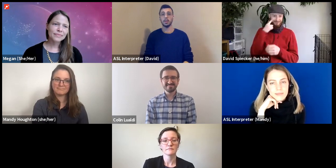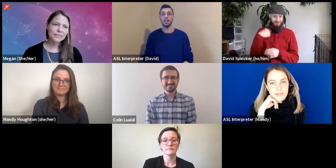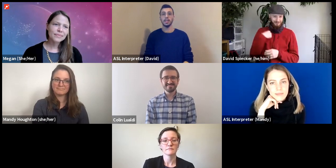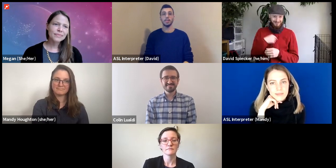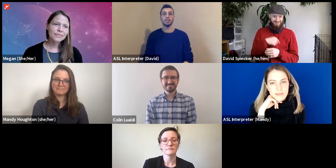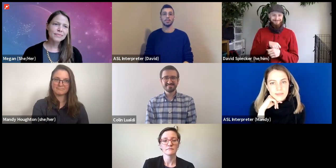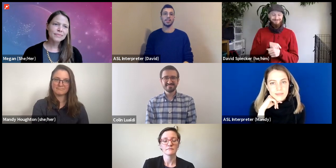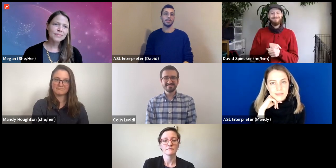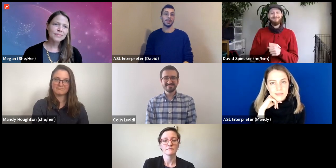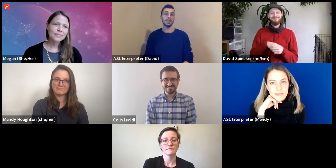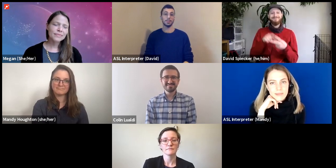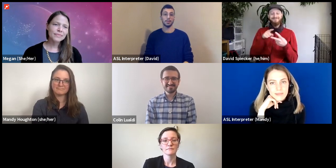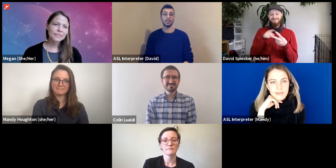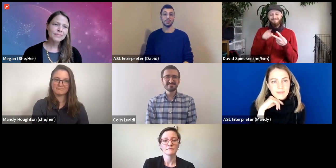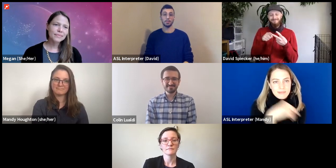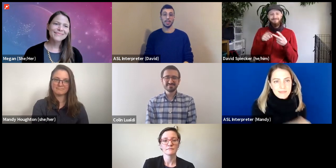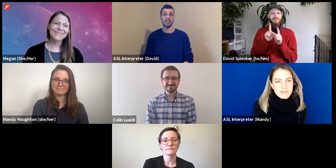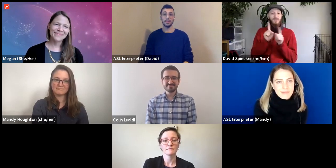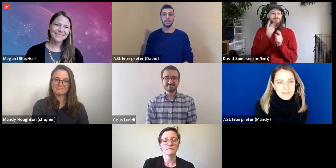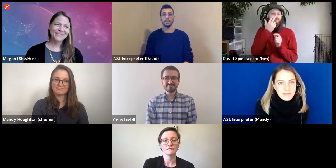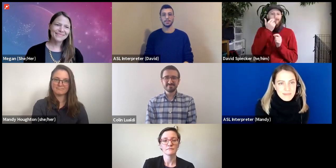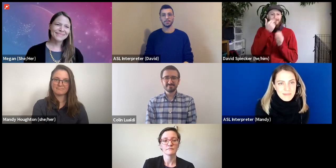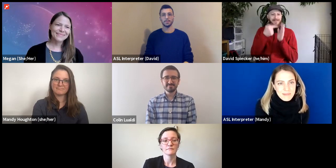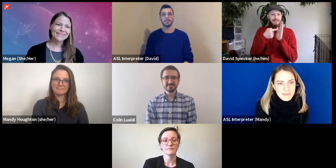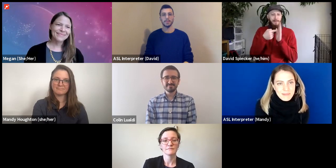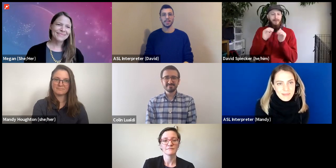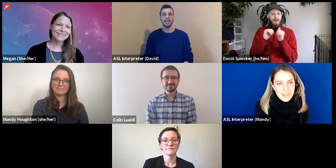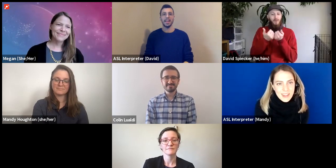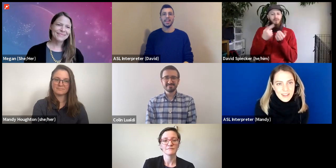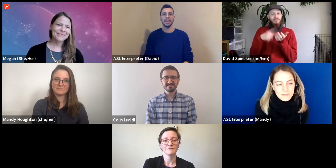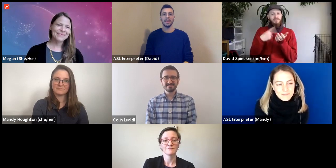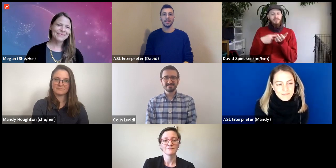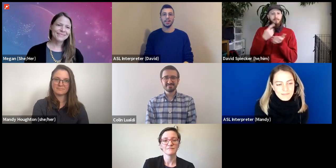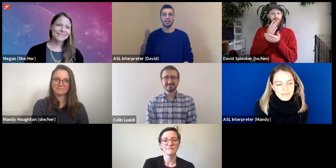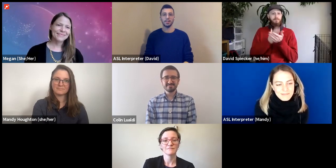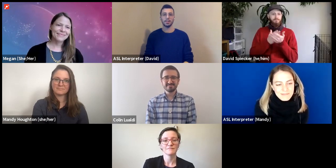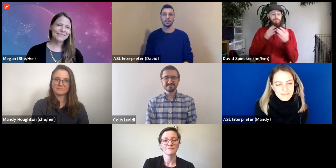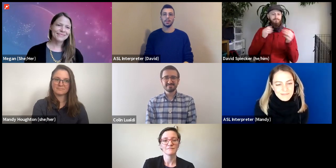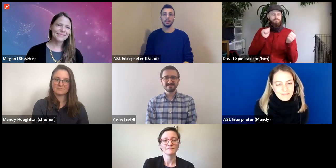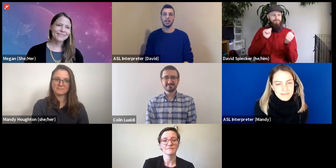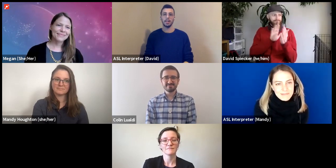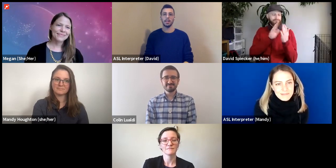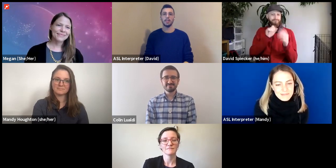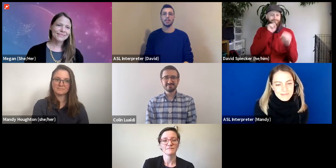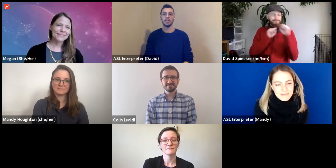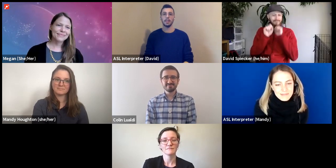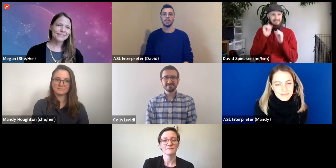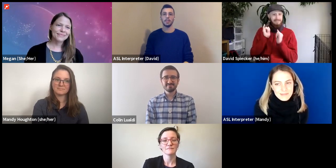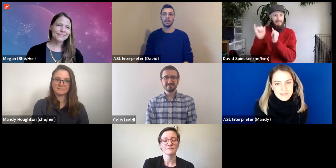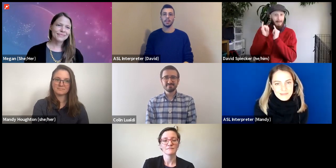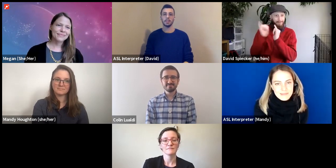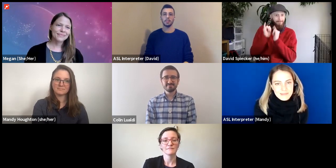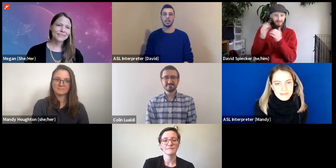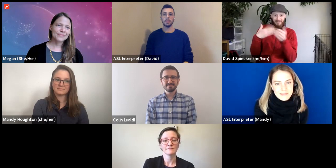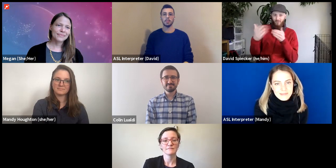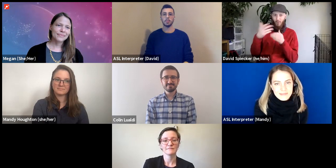person. So that was really a unique experience for me. And then also, it's